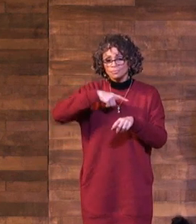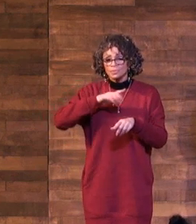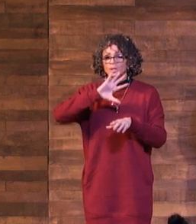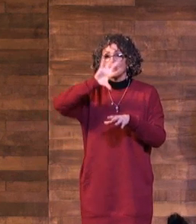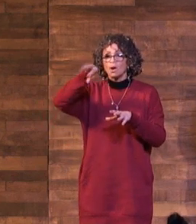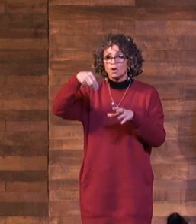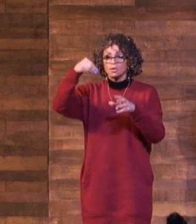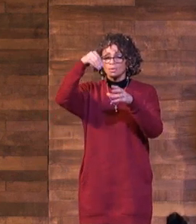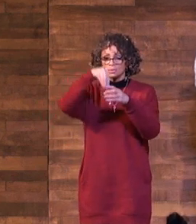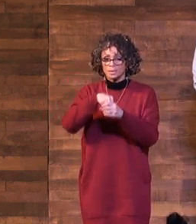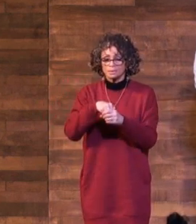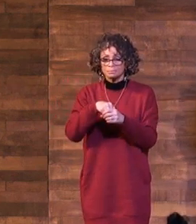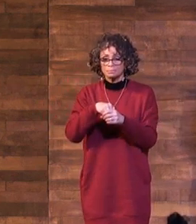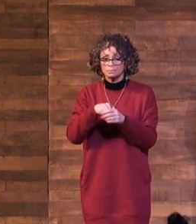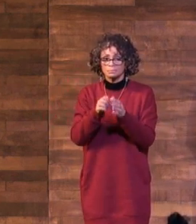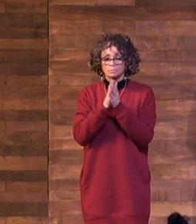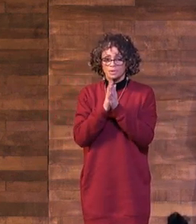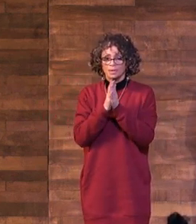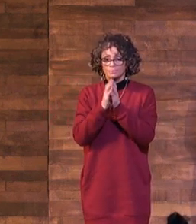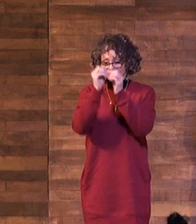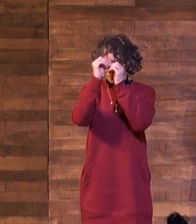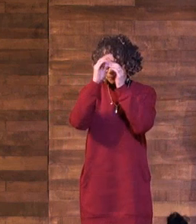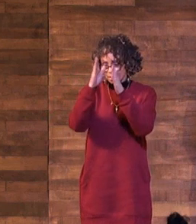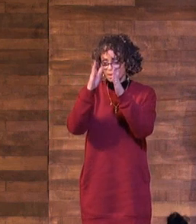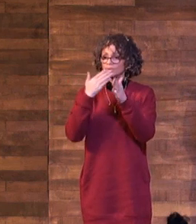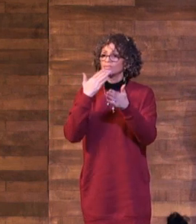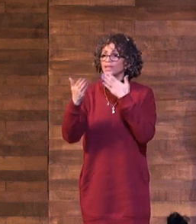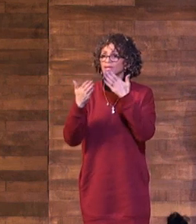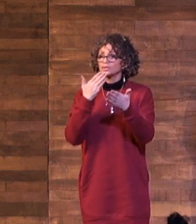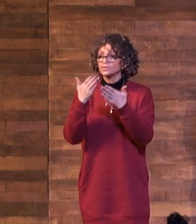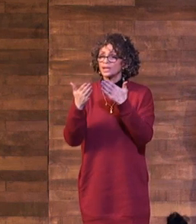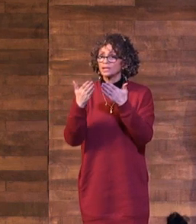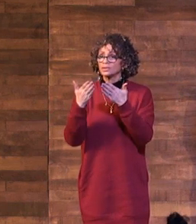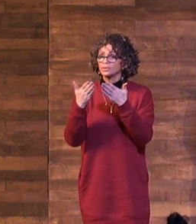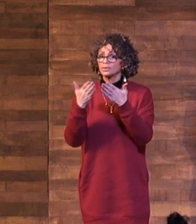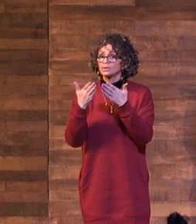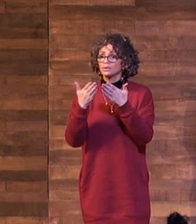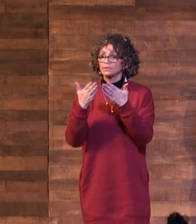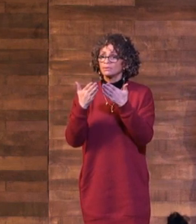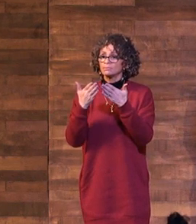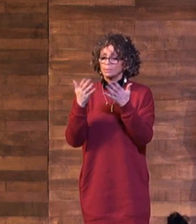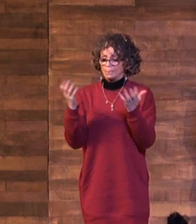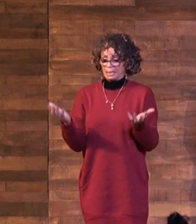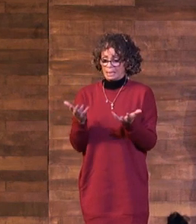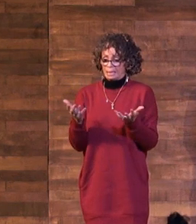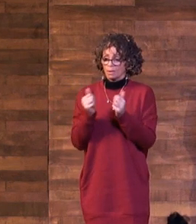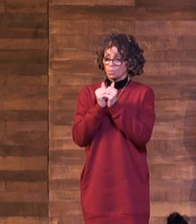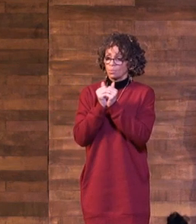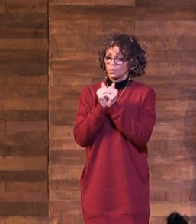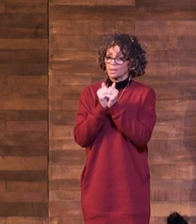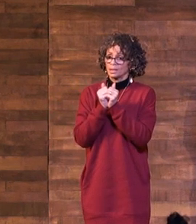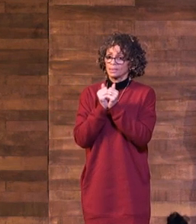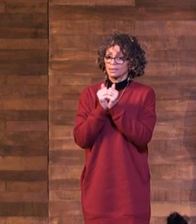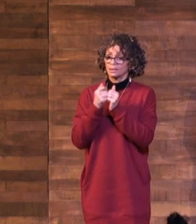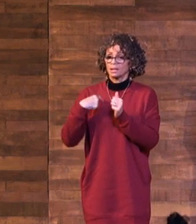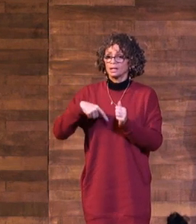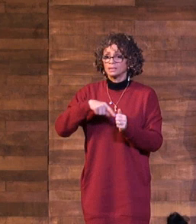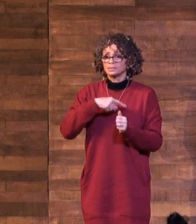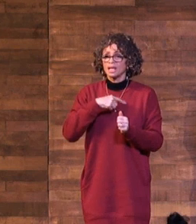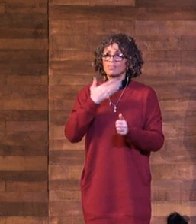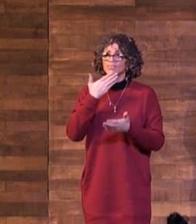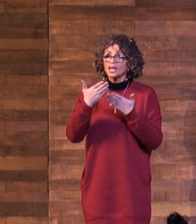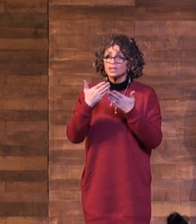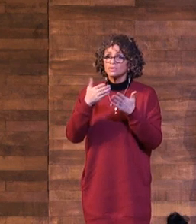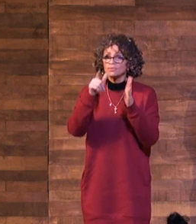pray? Father in heaven, we thank you so much for being with us this morning. We thank you for Joe's lesson